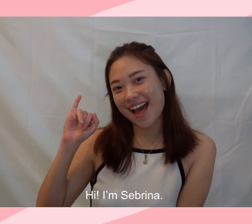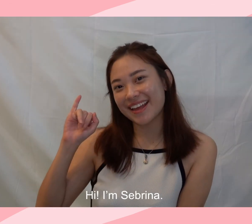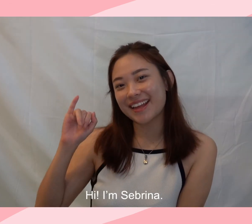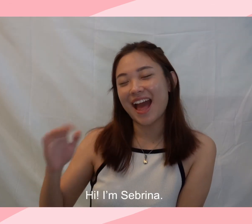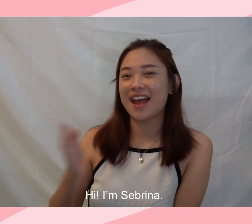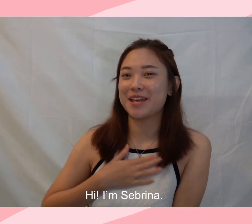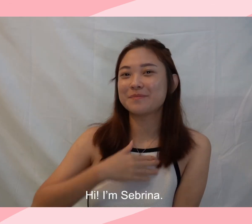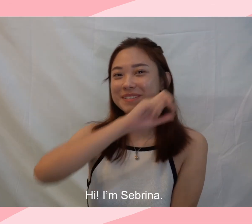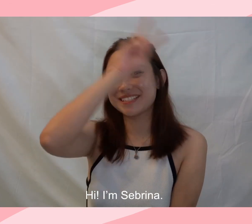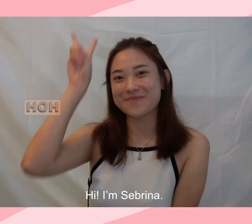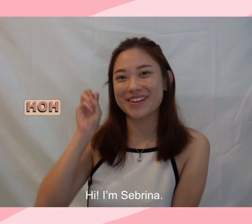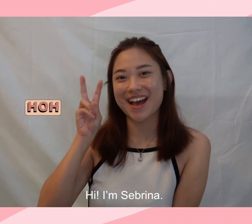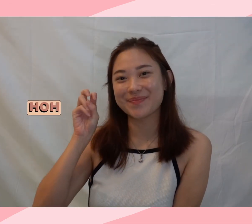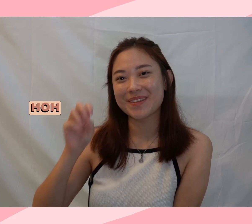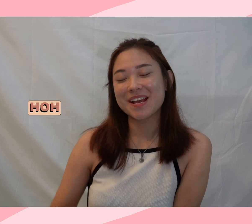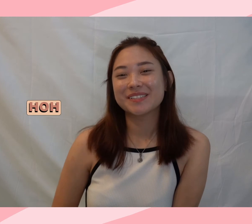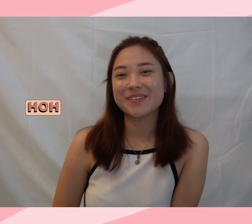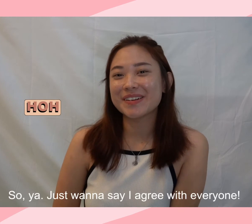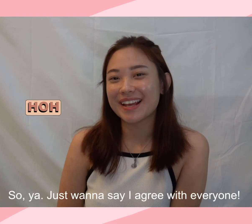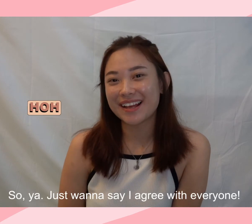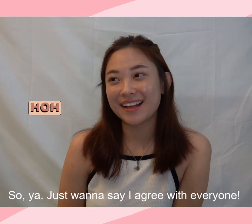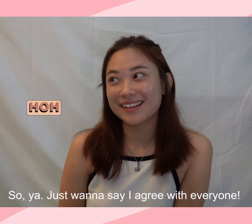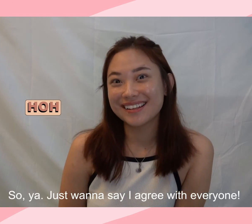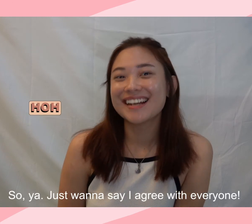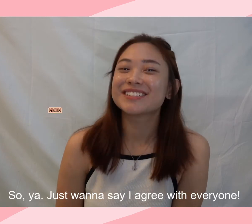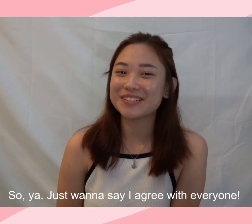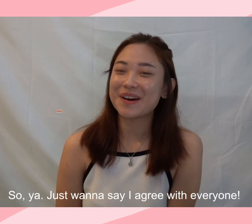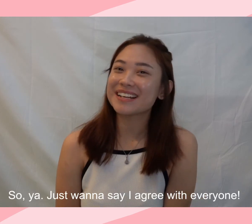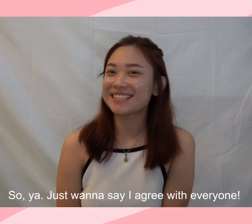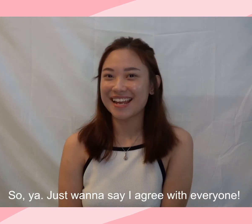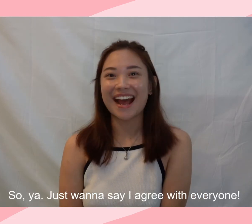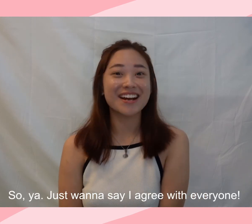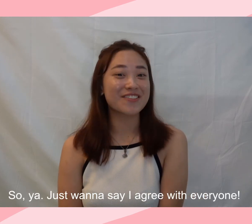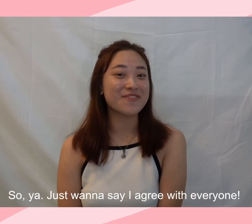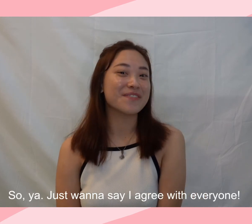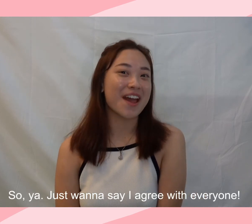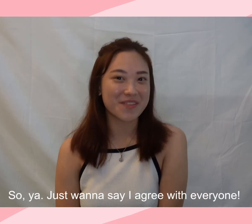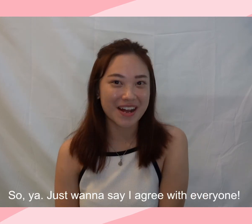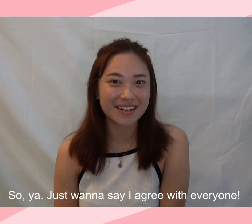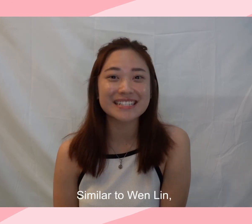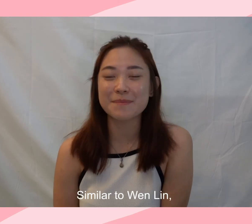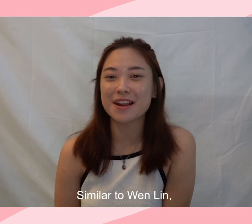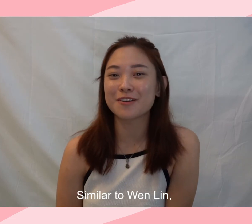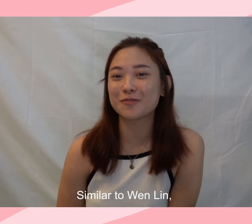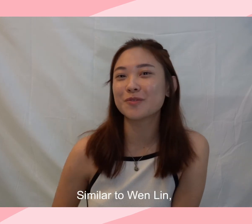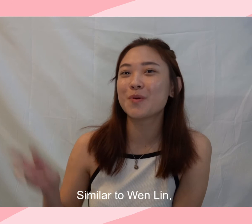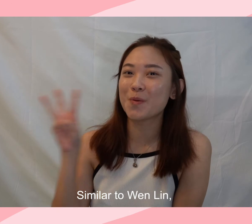Hi, I am Sebrina. So yeah, just wanna say I agree with everyone, similar to